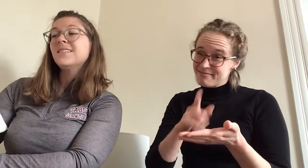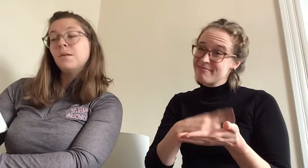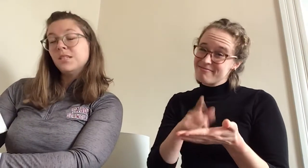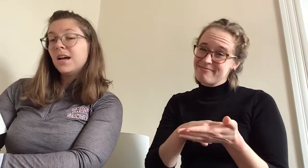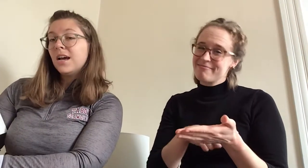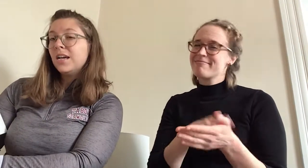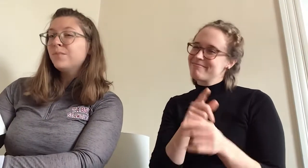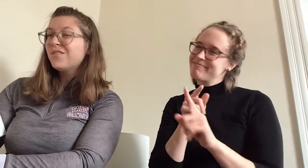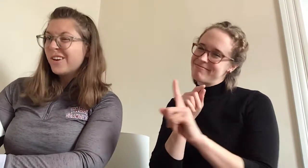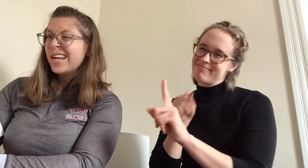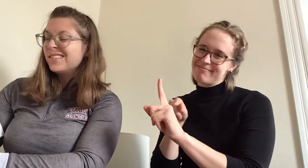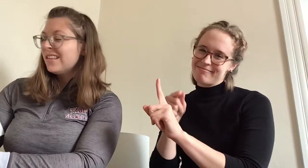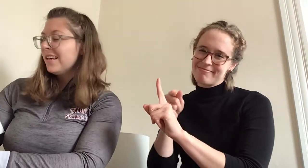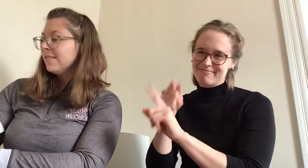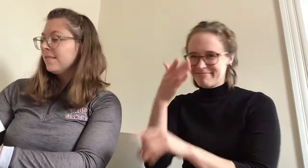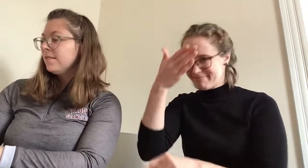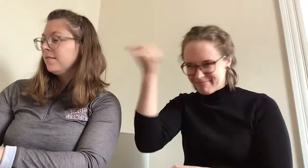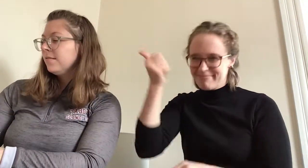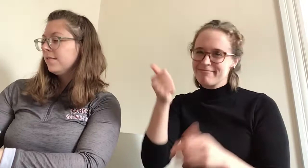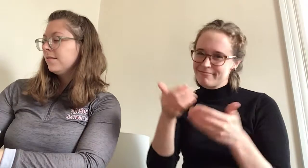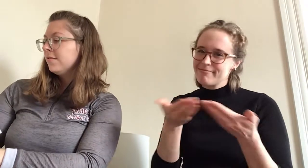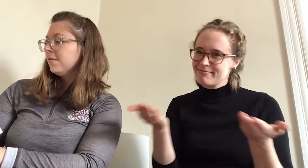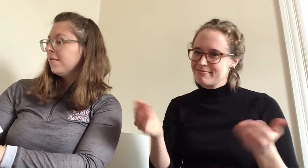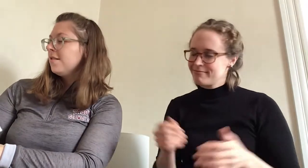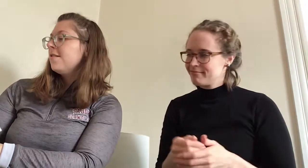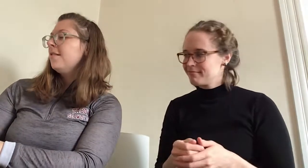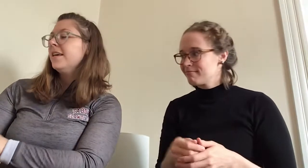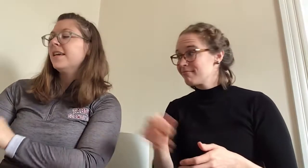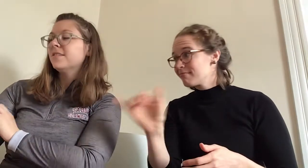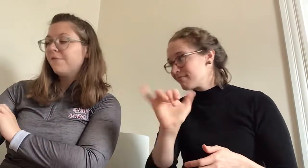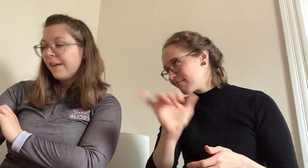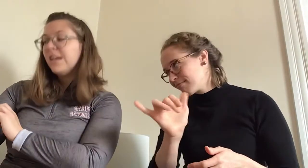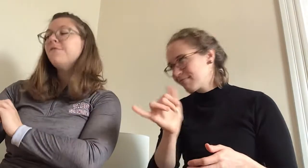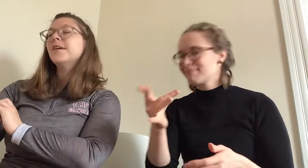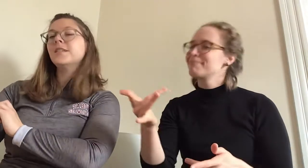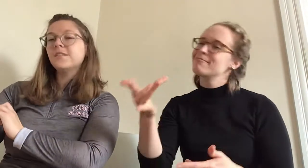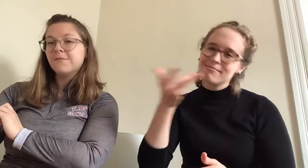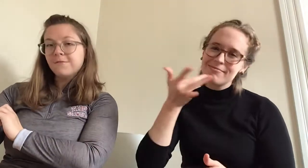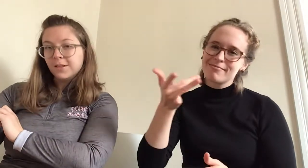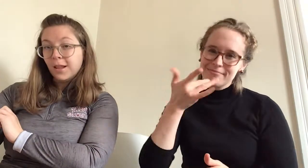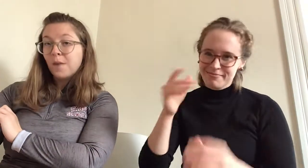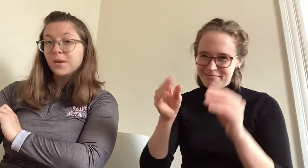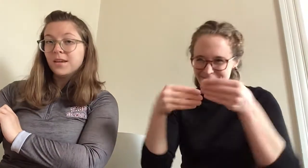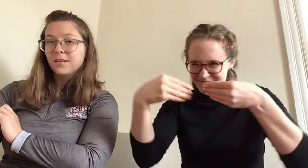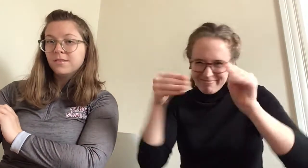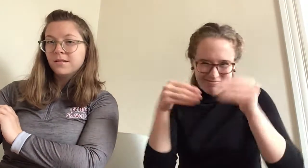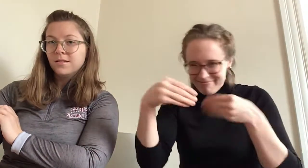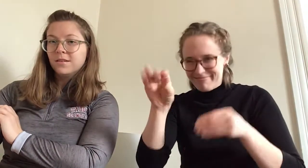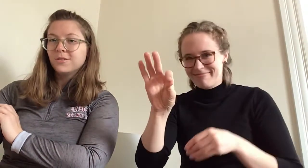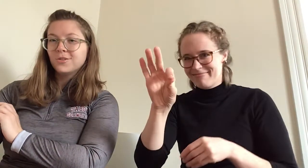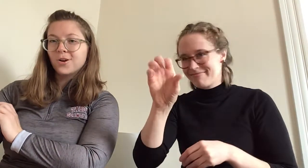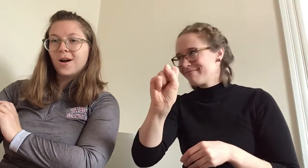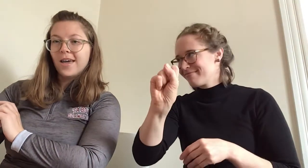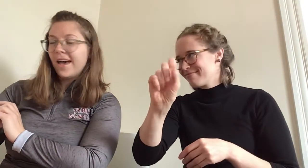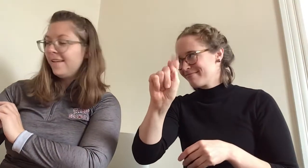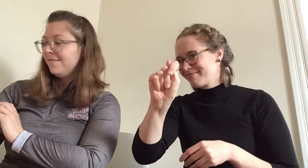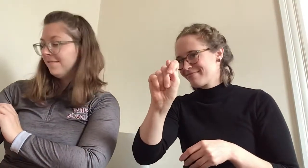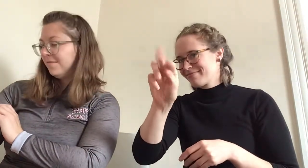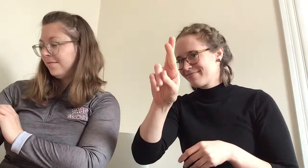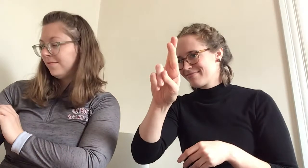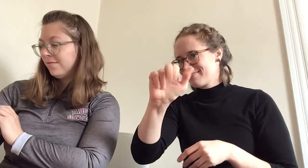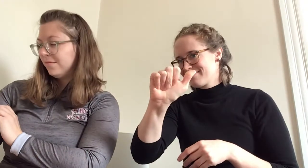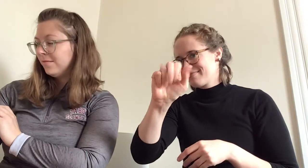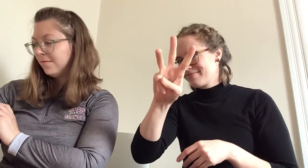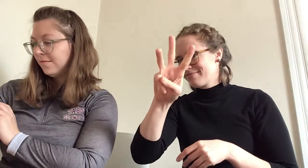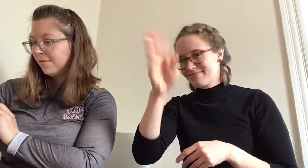And he sometimes forgets things. Like his favorite floppy straw hat.